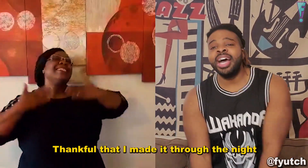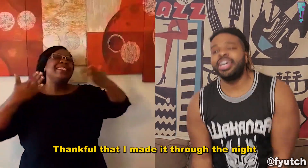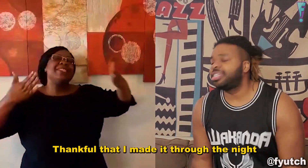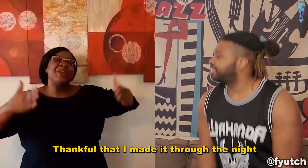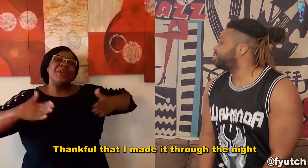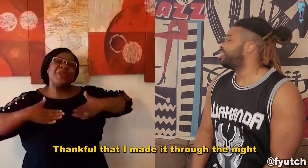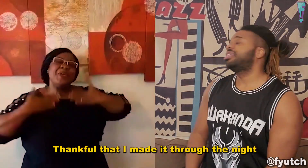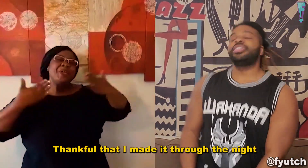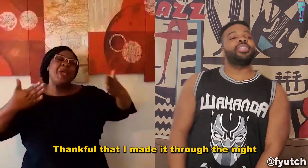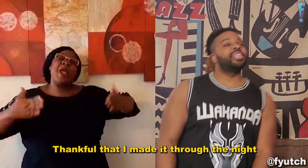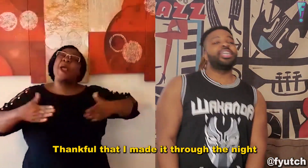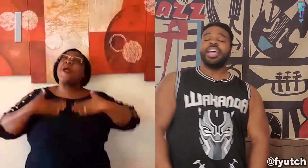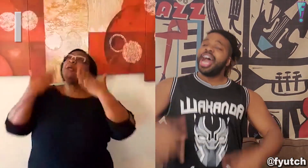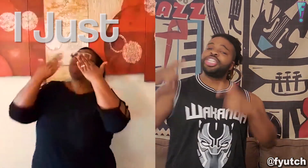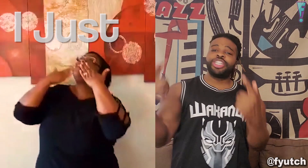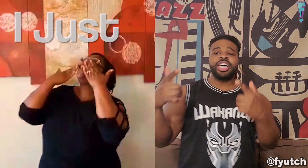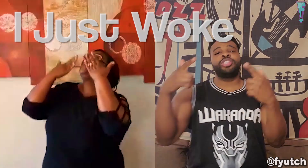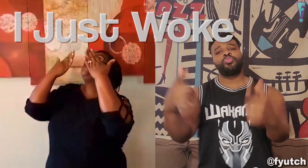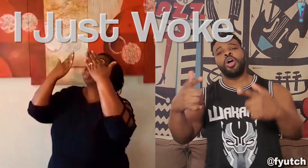brighter.